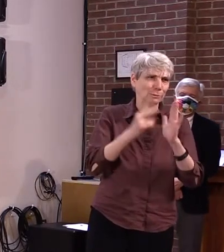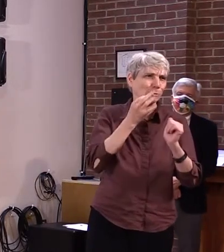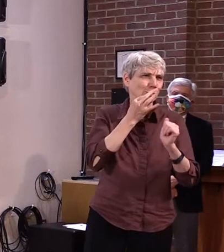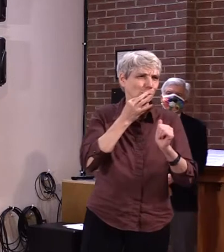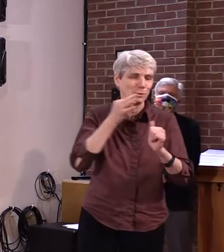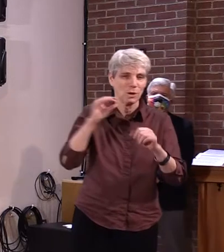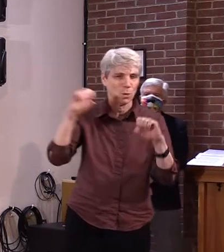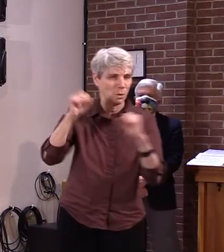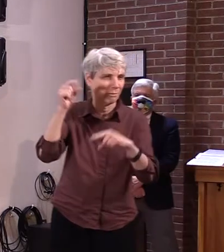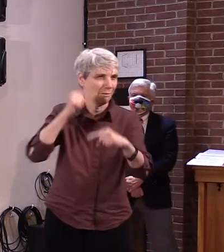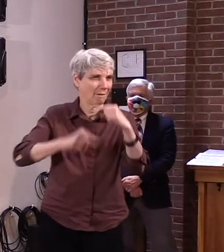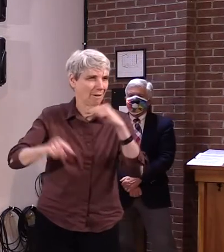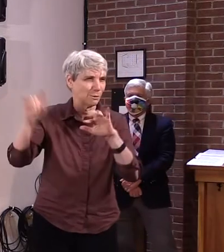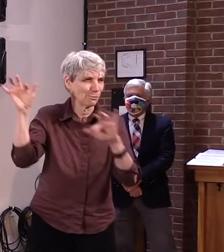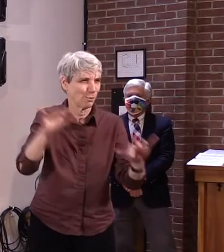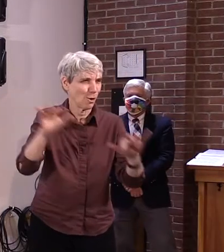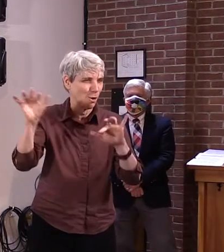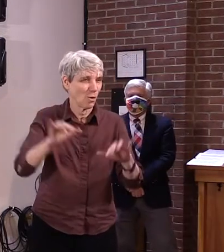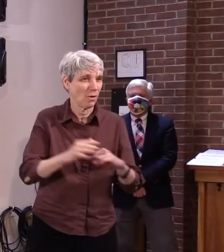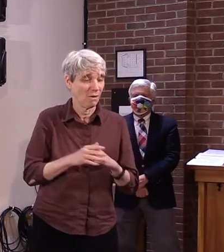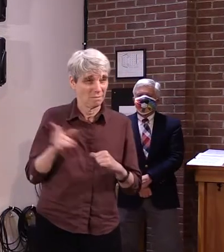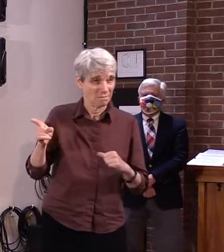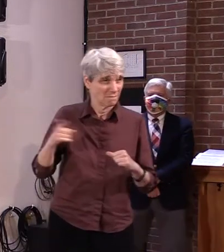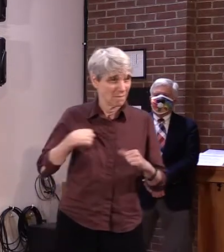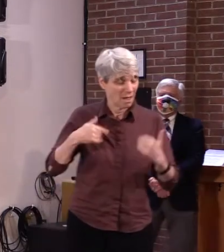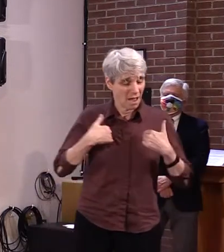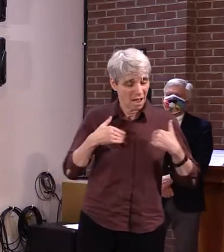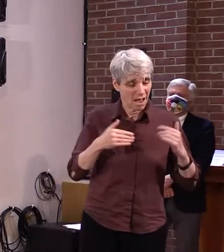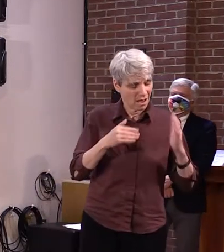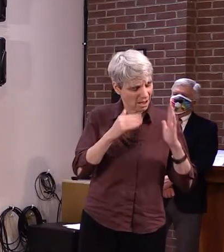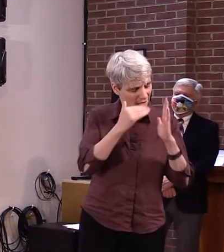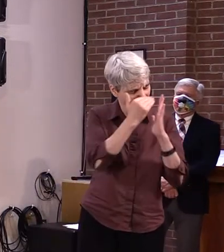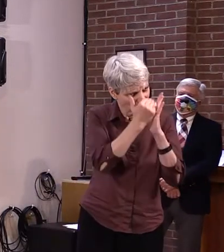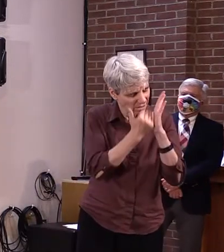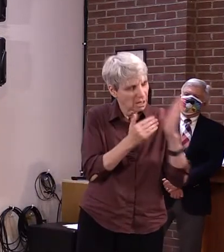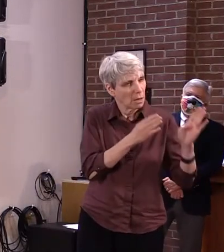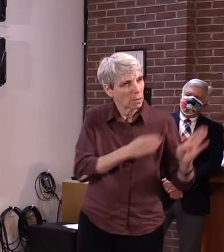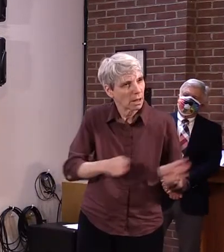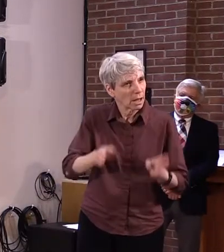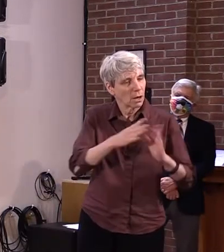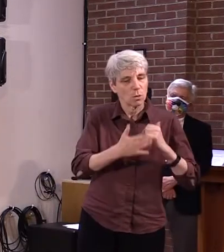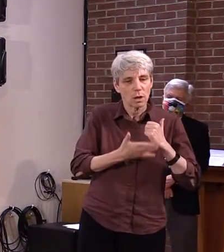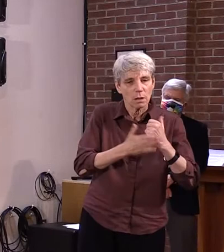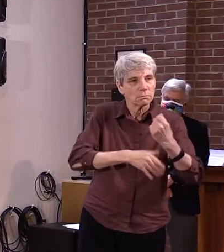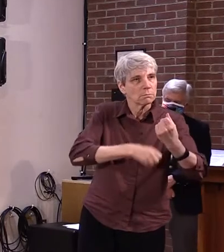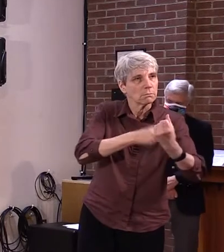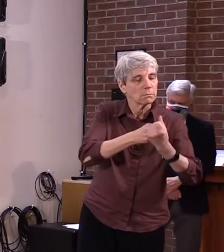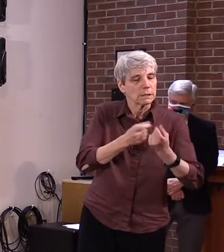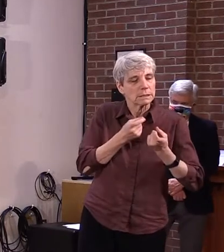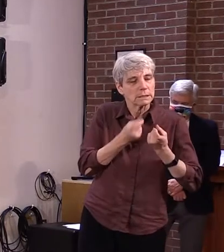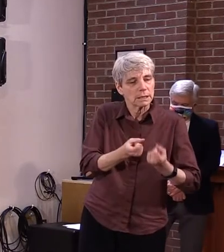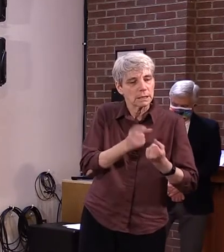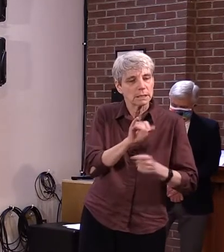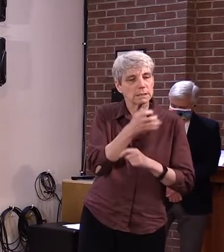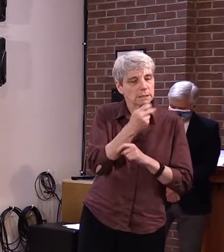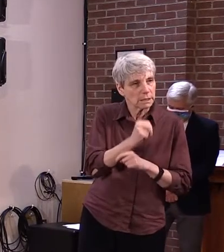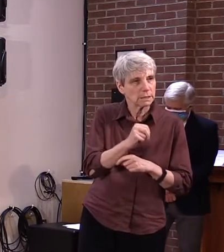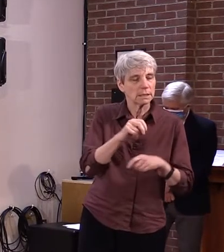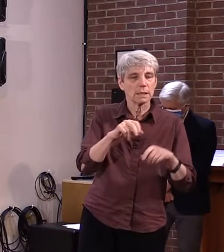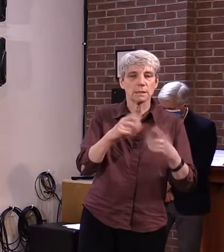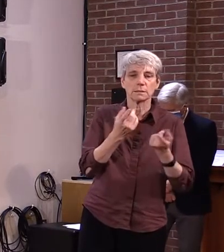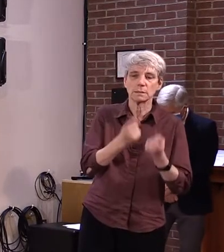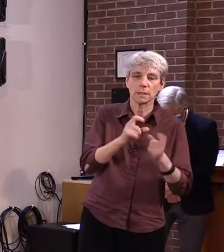safely, and that ski areas and other hospitality connected with that can